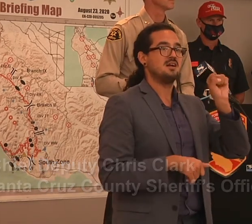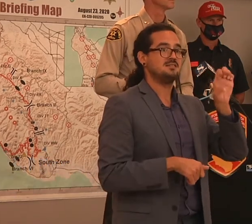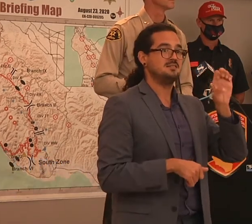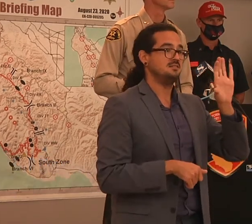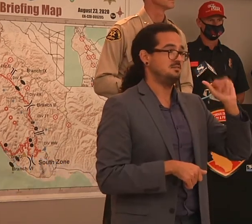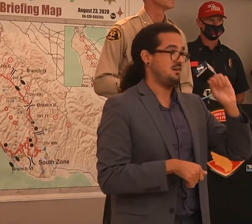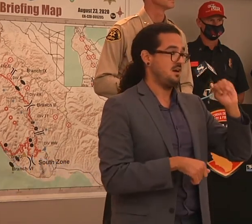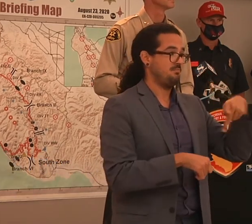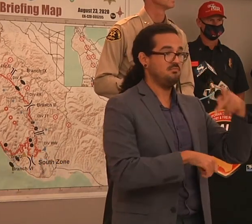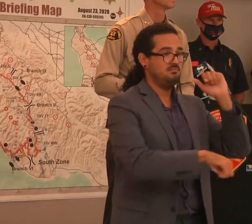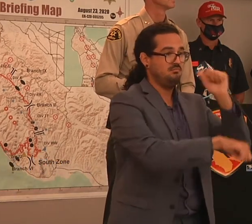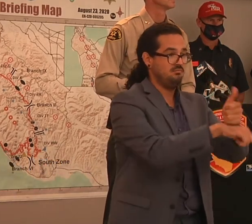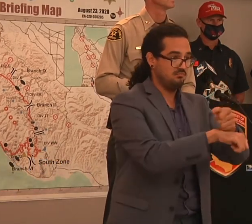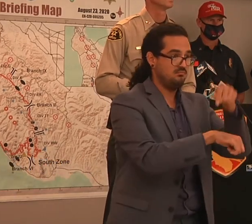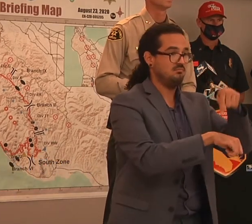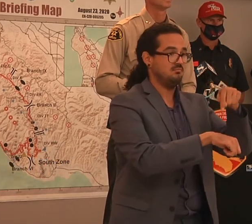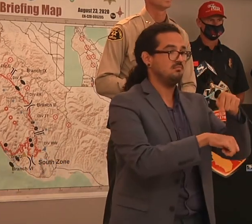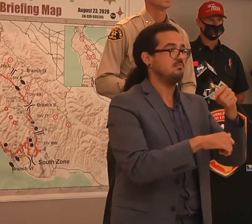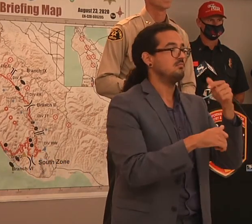Cal Fire.